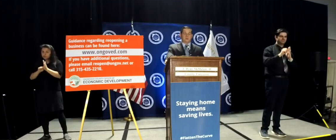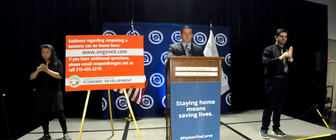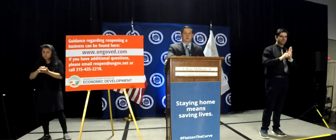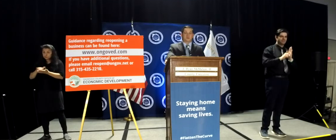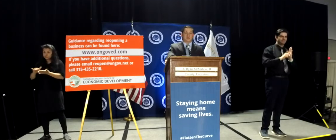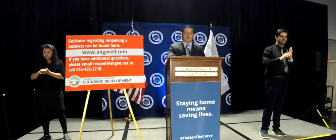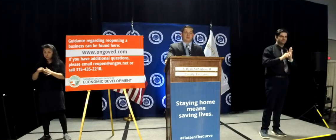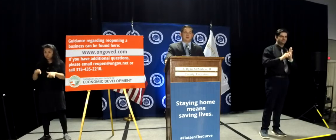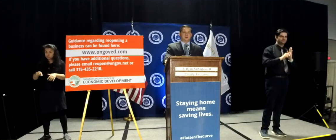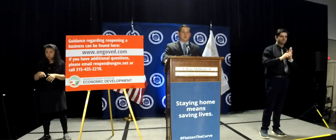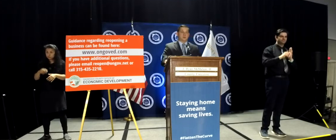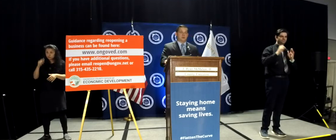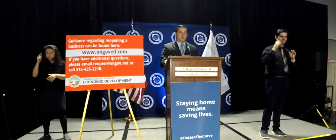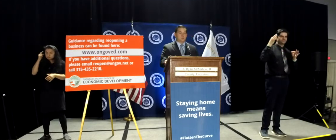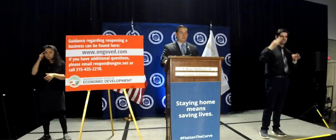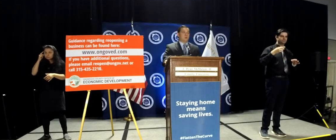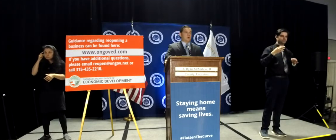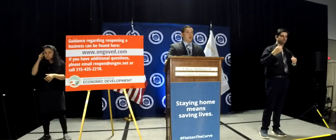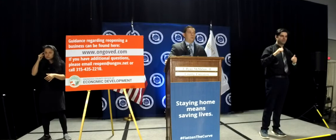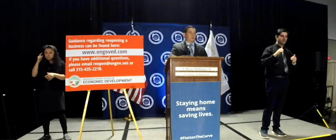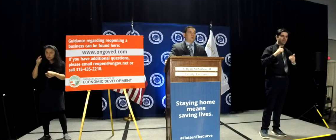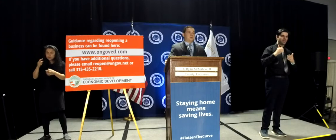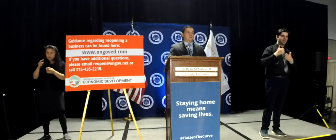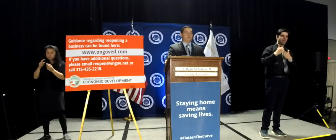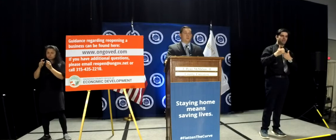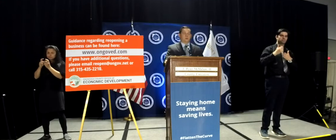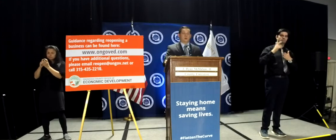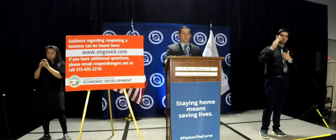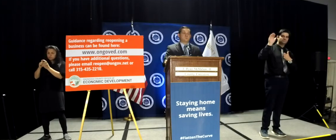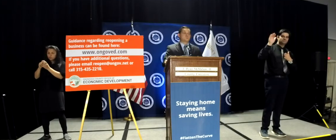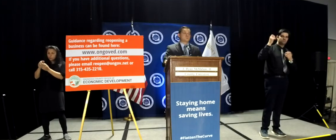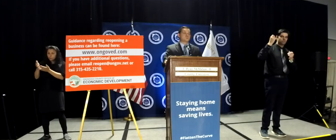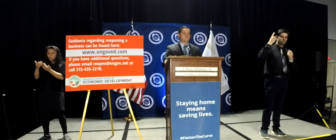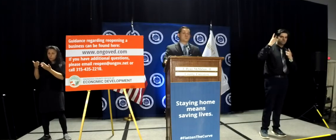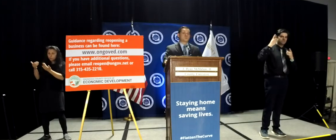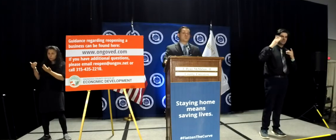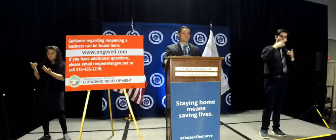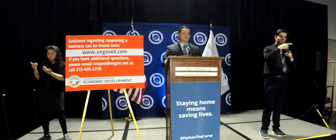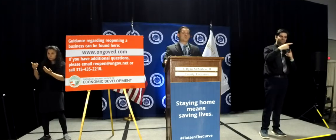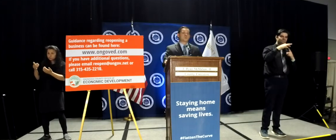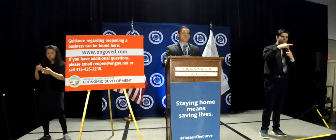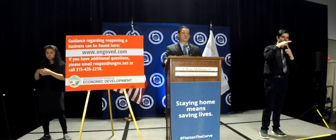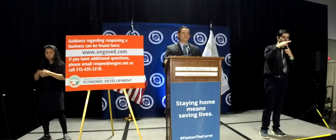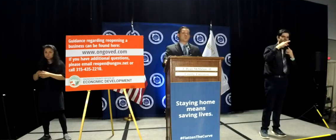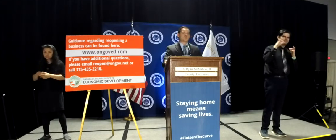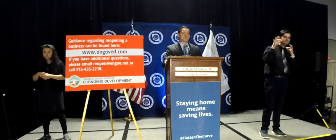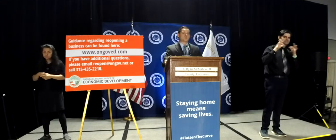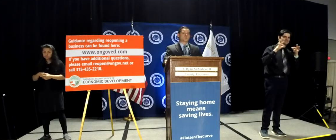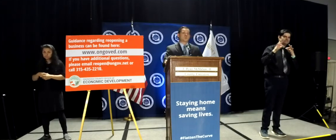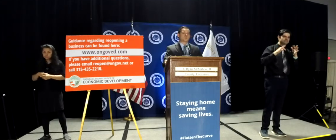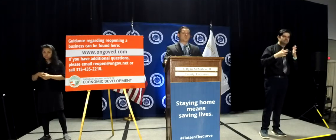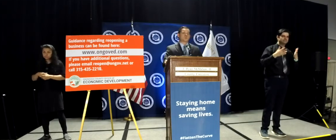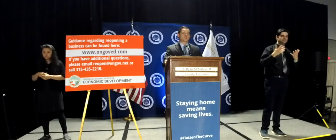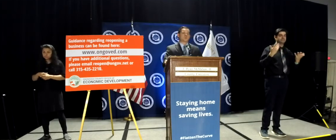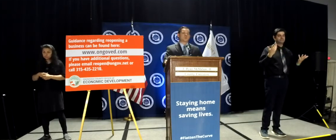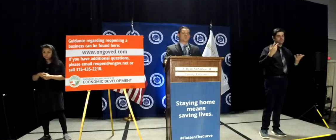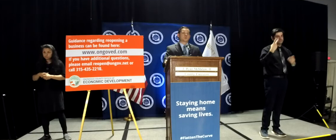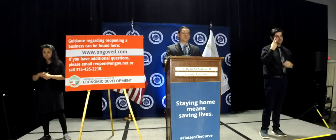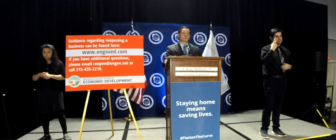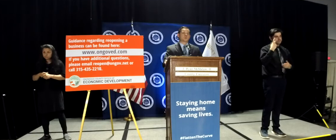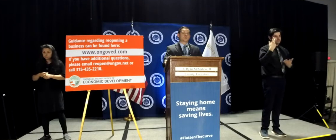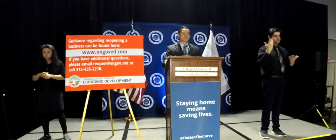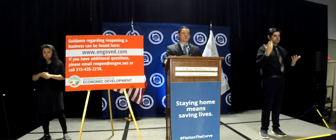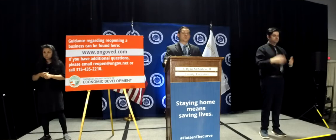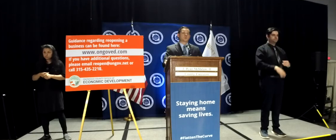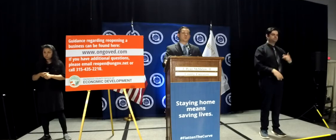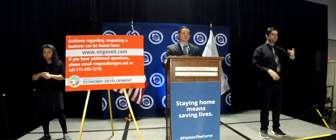this, help them understand it, so we can get them open and we can get these people to work. Do you think there's a disconnect between the state leaders you're having